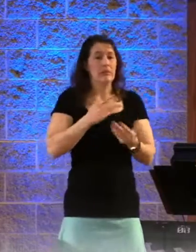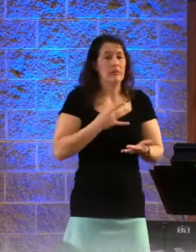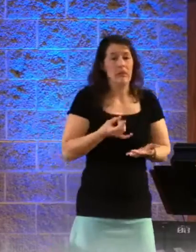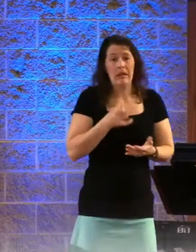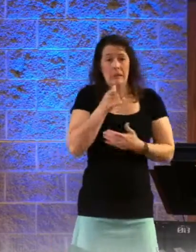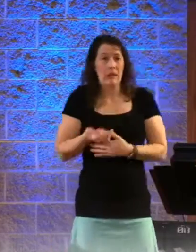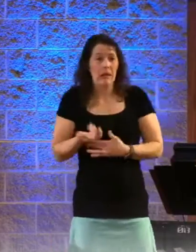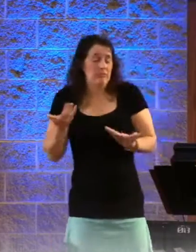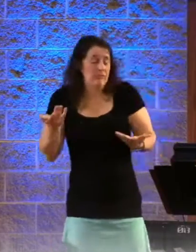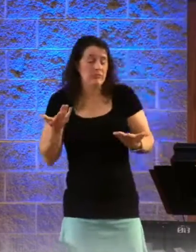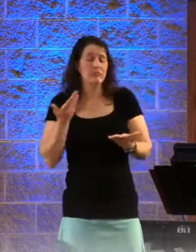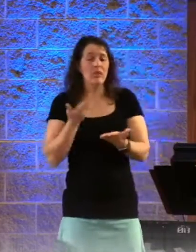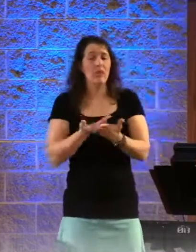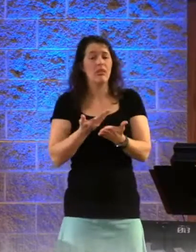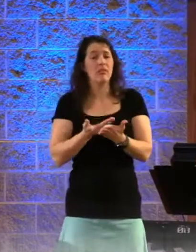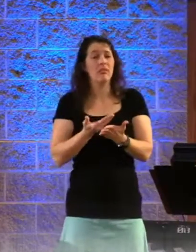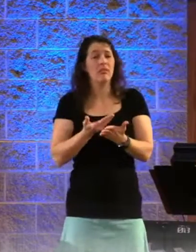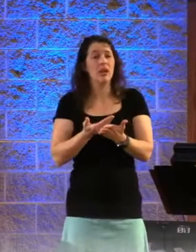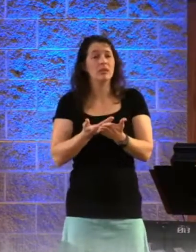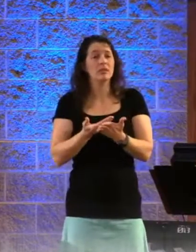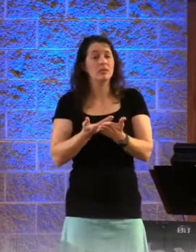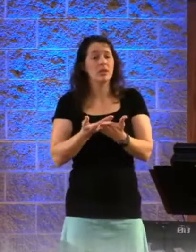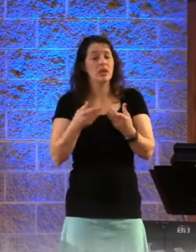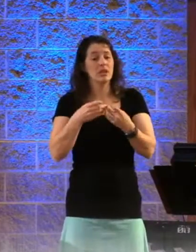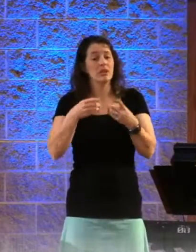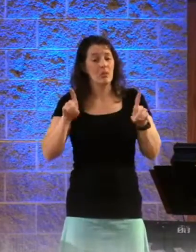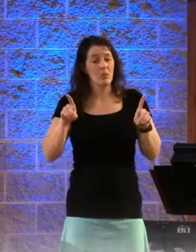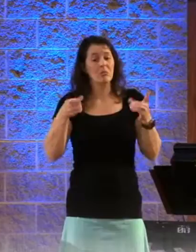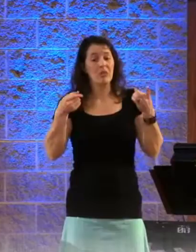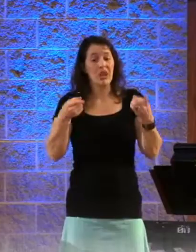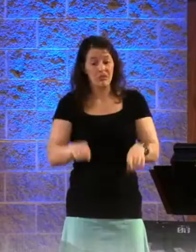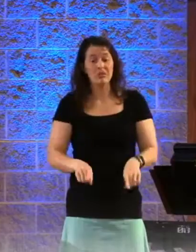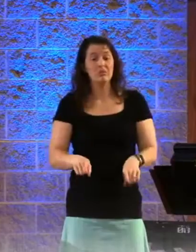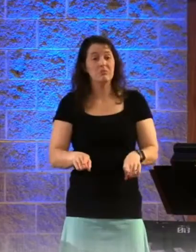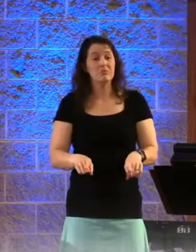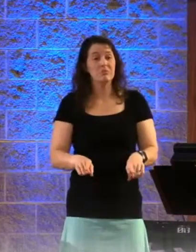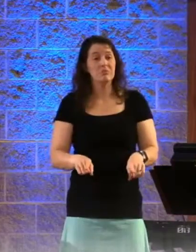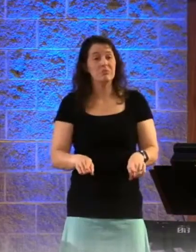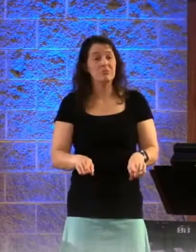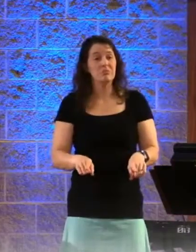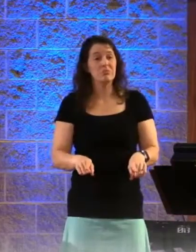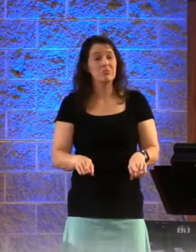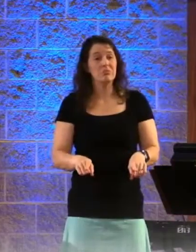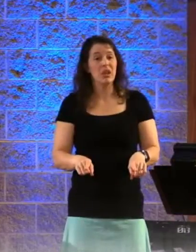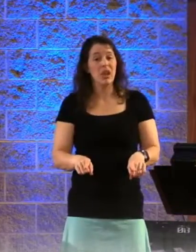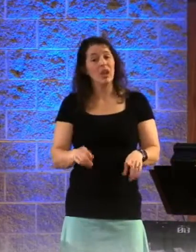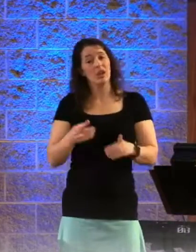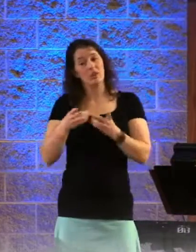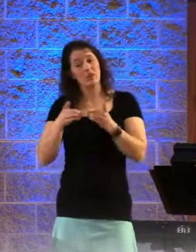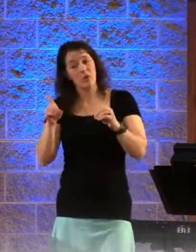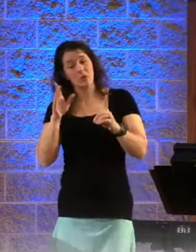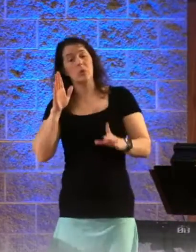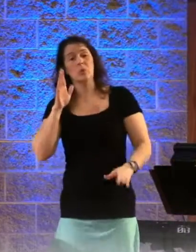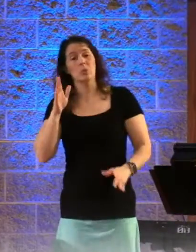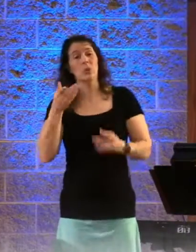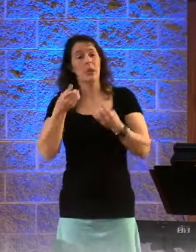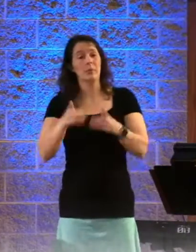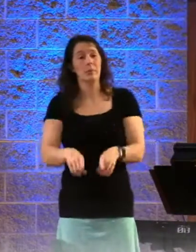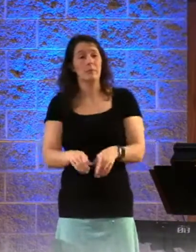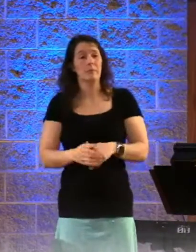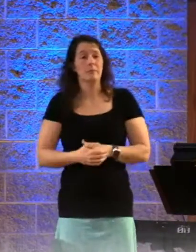not, the fact of the matter is that divorces have happened, and divorces